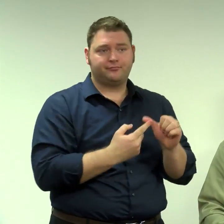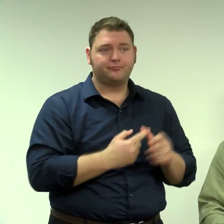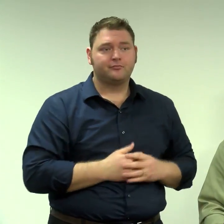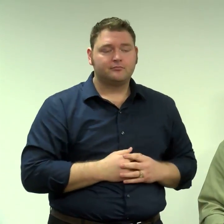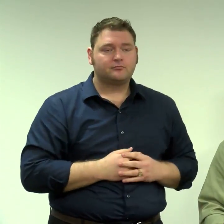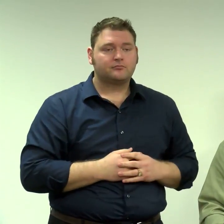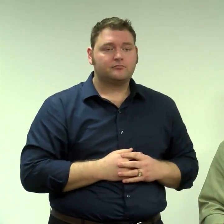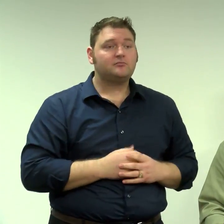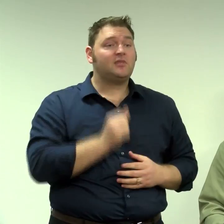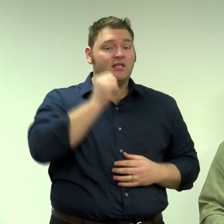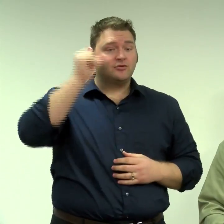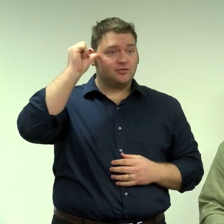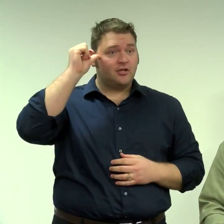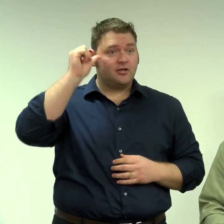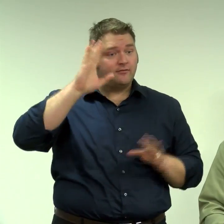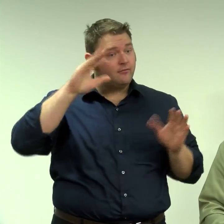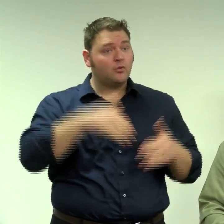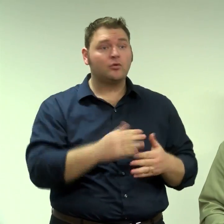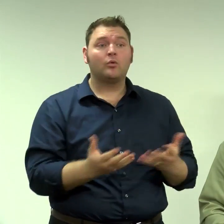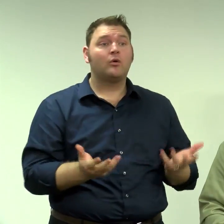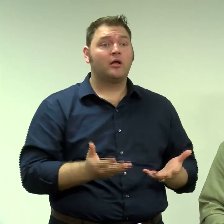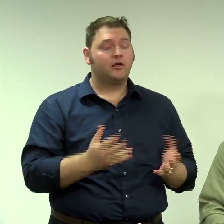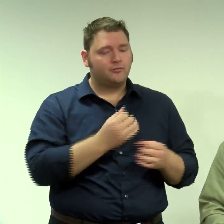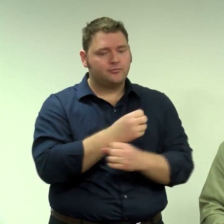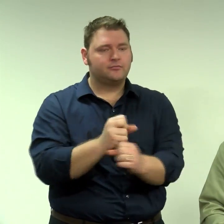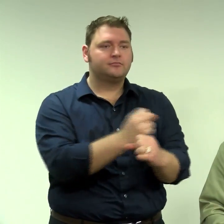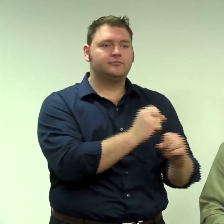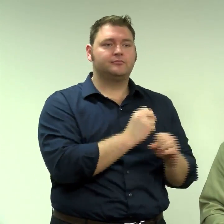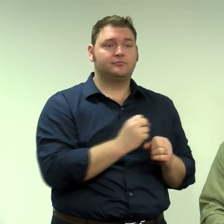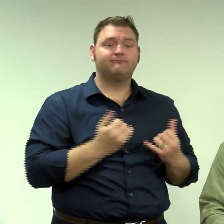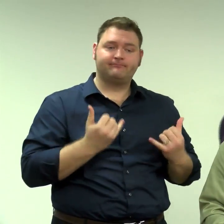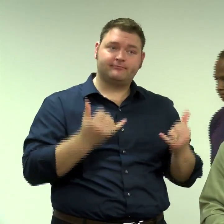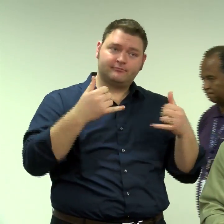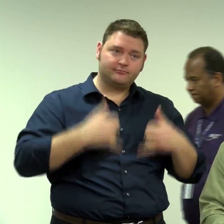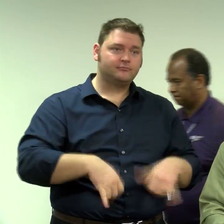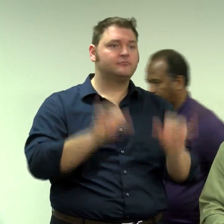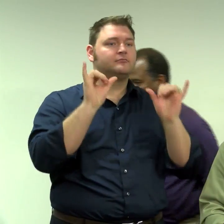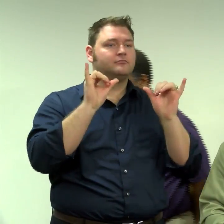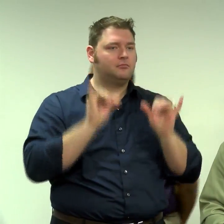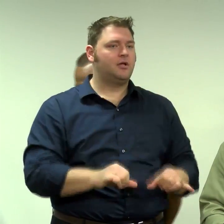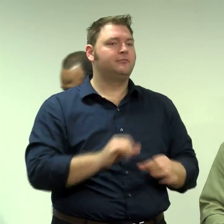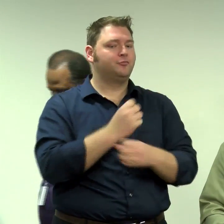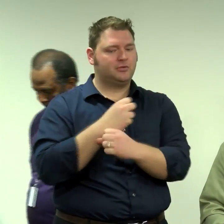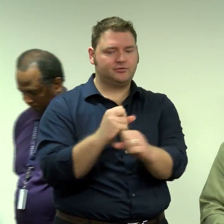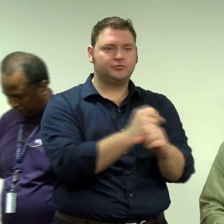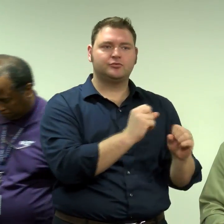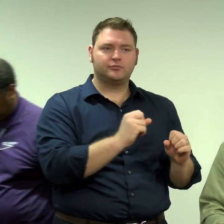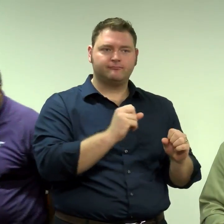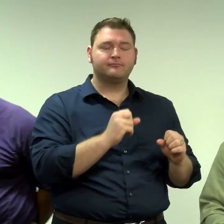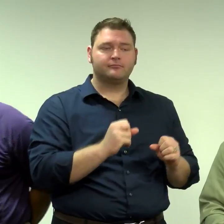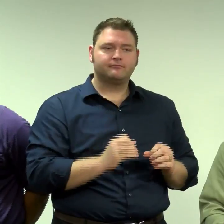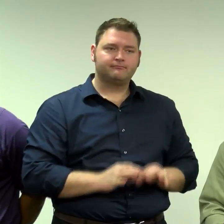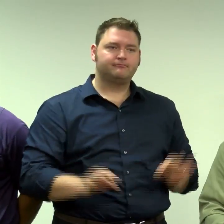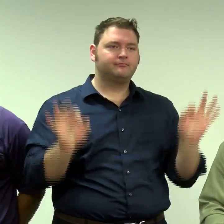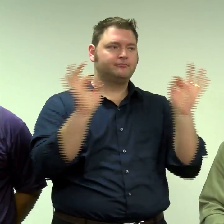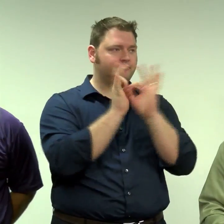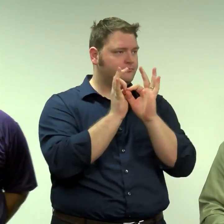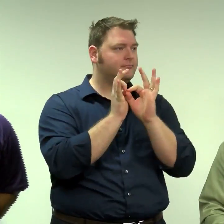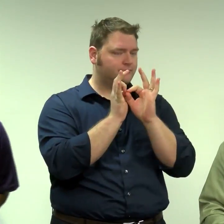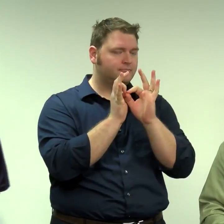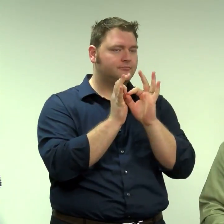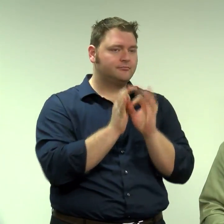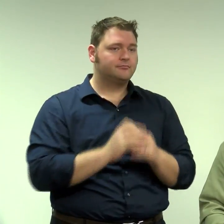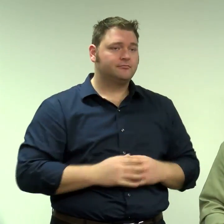rescue. Today will continue to be on rescue. That's critical, and that's and that's important. And so let